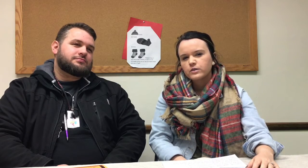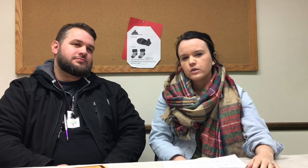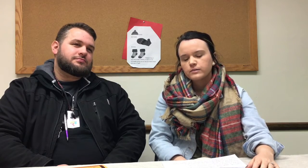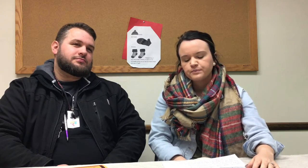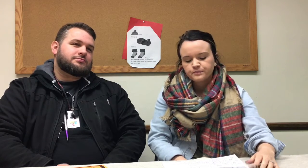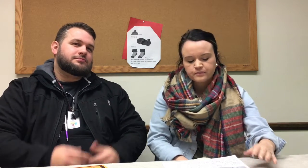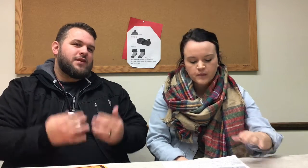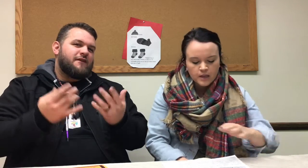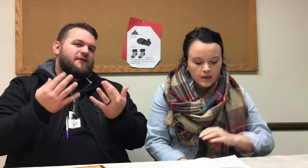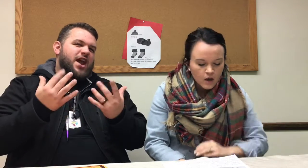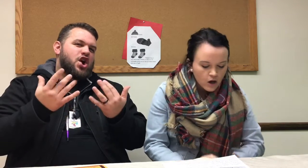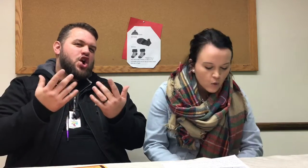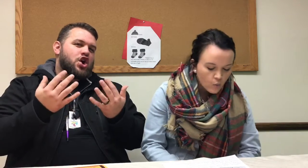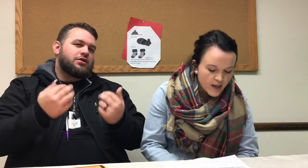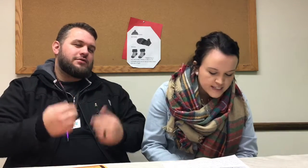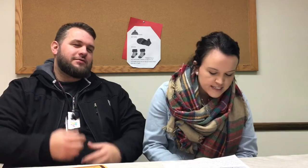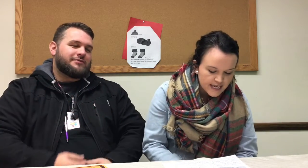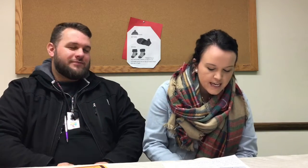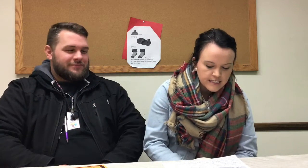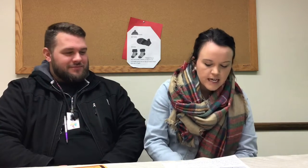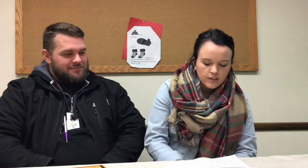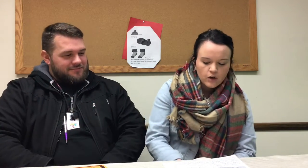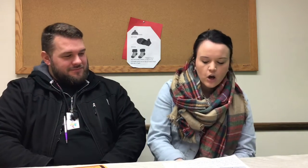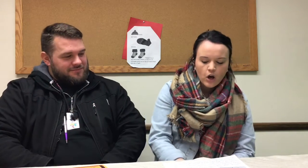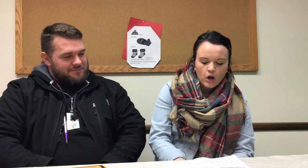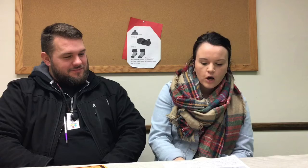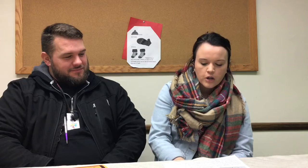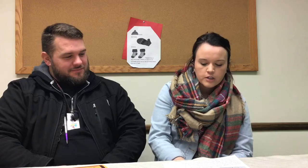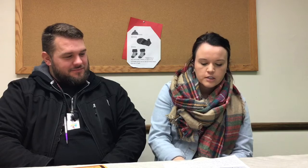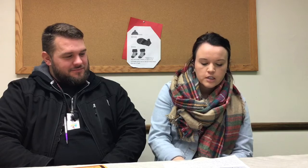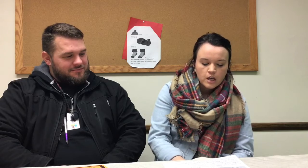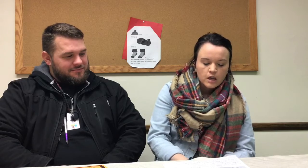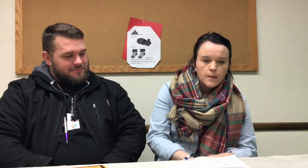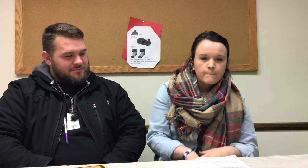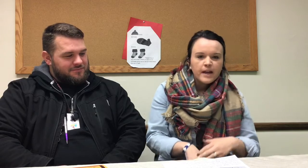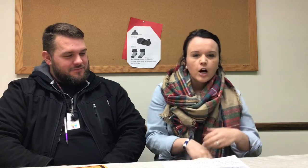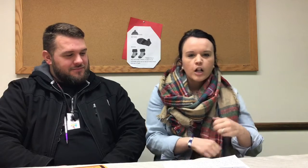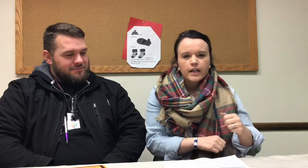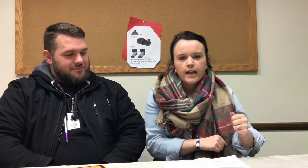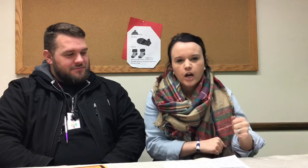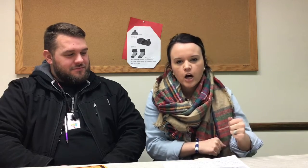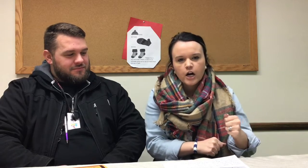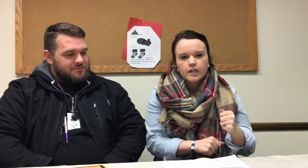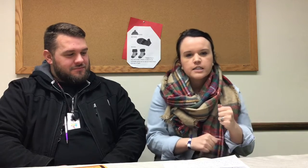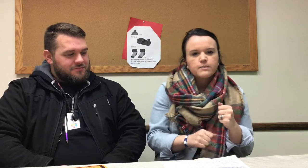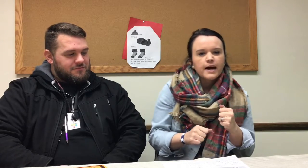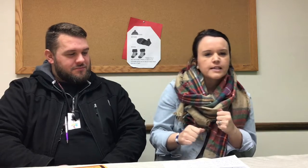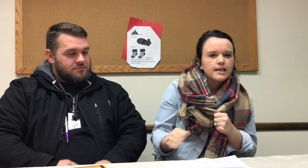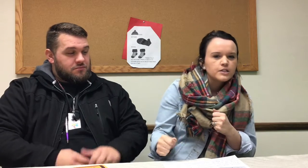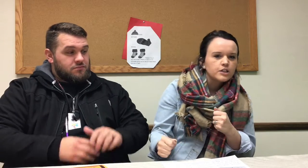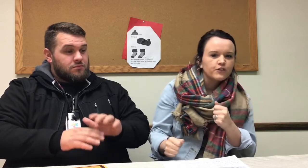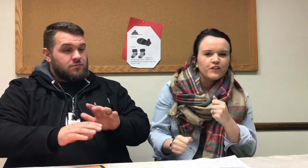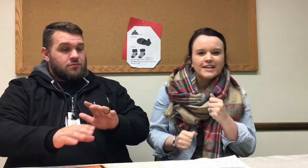school. Wednesday, deck the halls. Make holiday cards to pass out to your friends